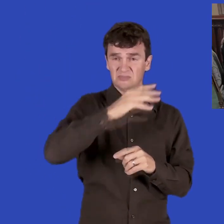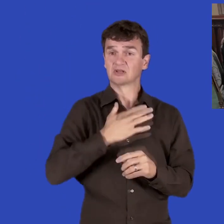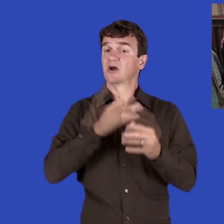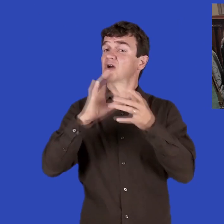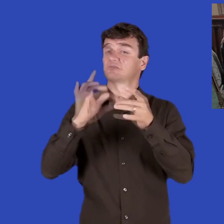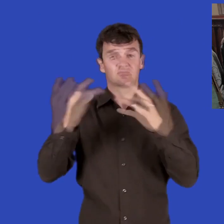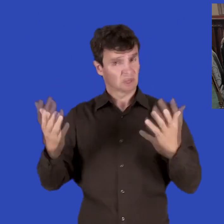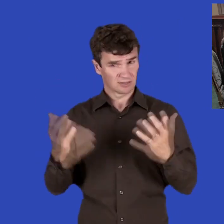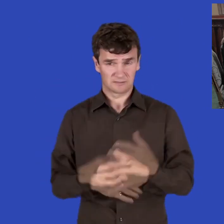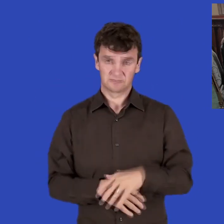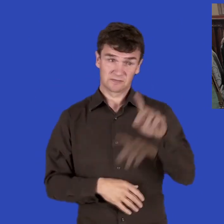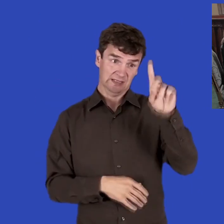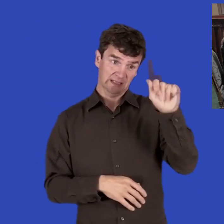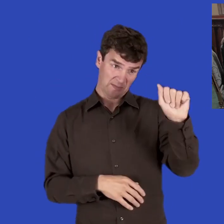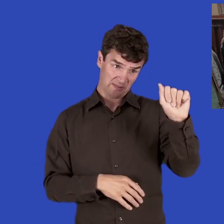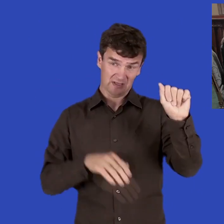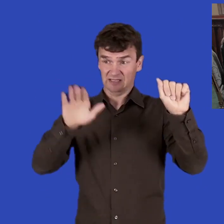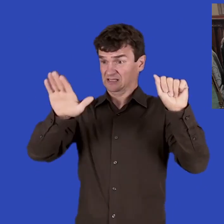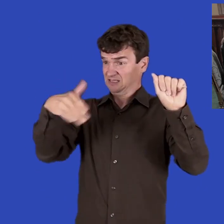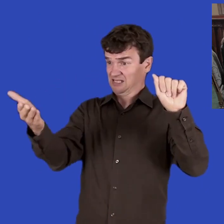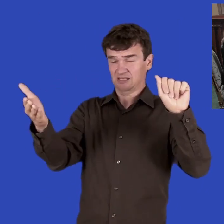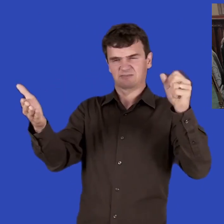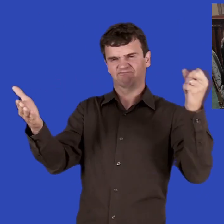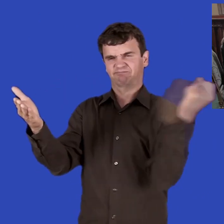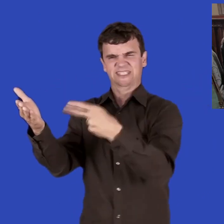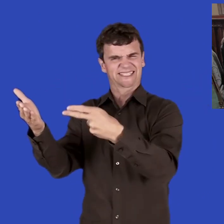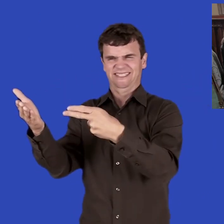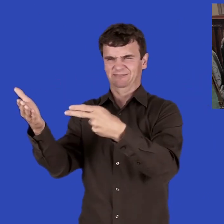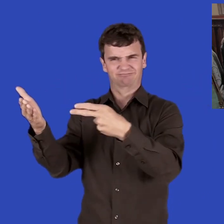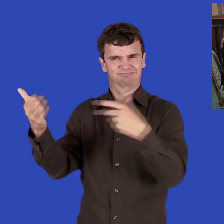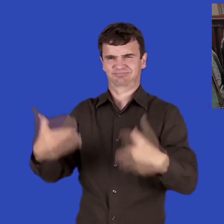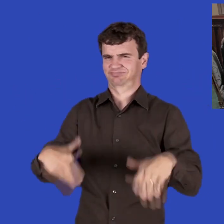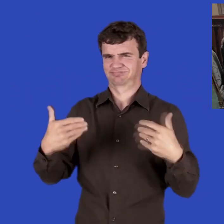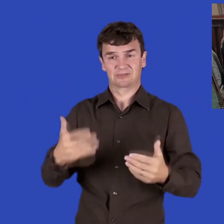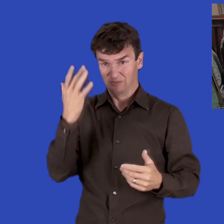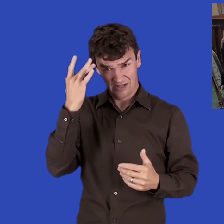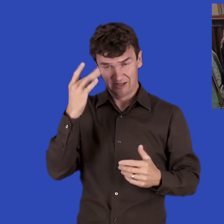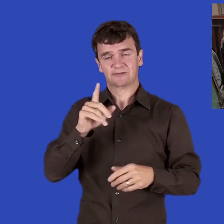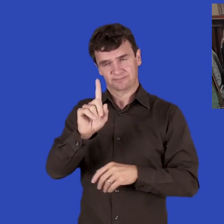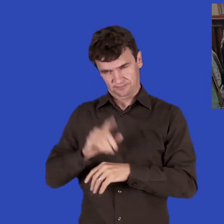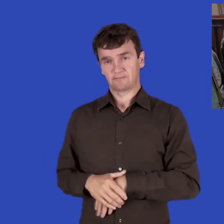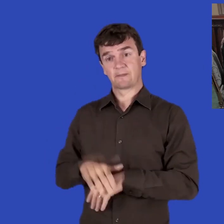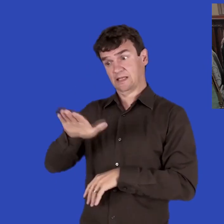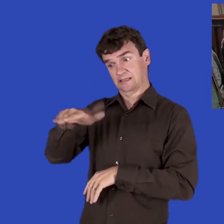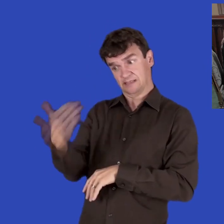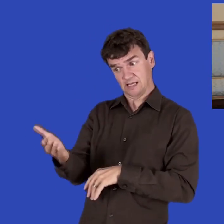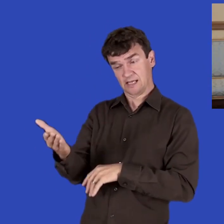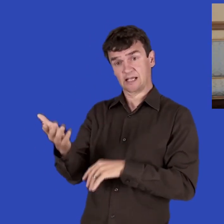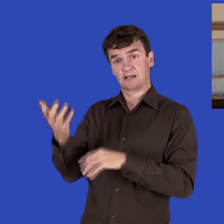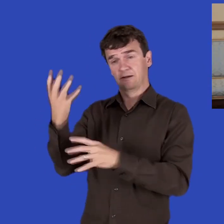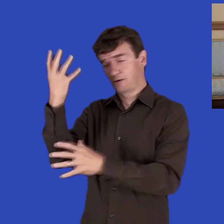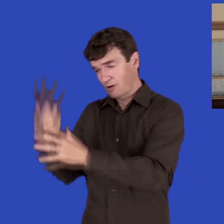that I've delivered over the years that, and I say it with great respect to anybody who even right now who is listening is coping with